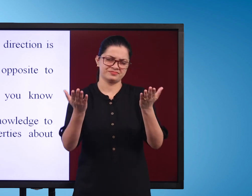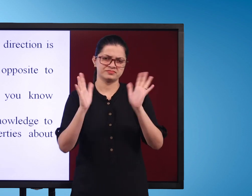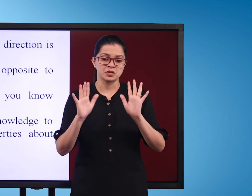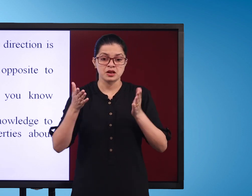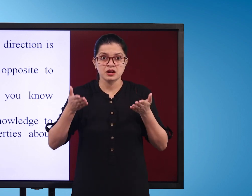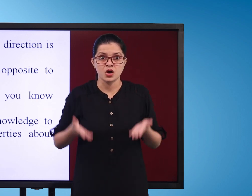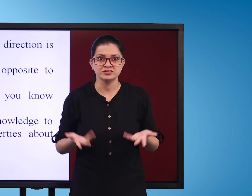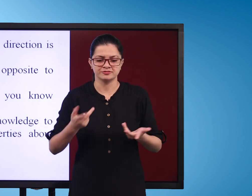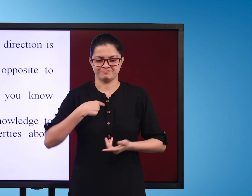Stand facing north.